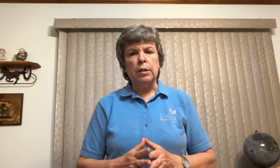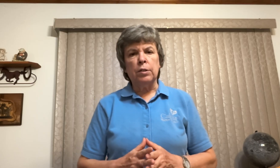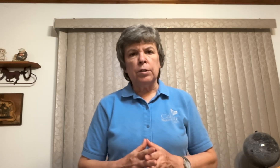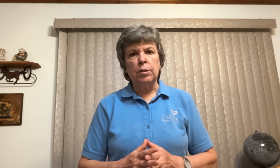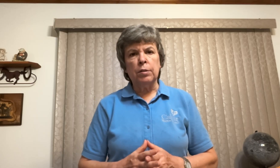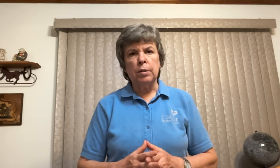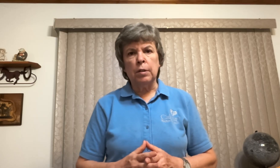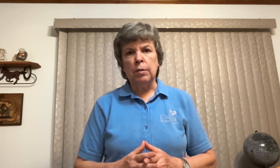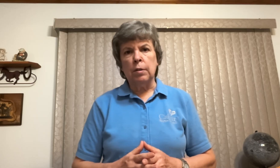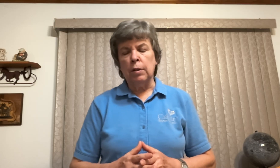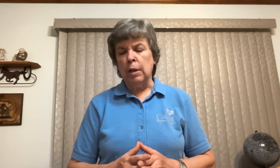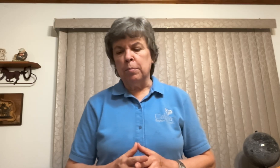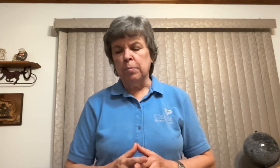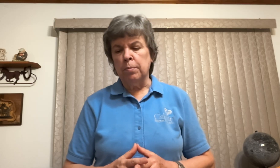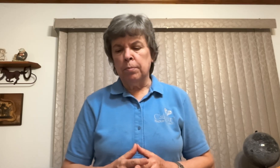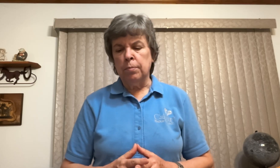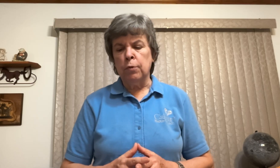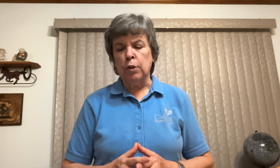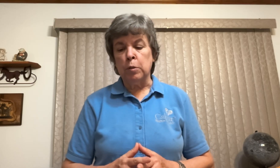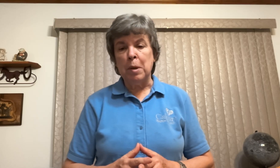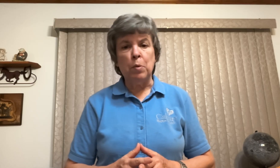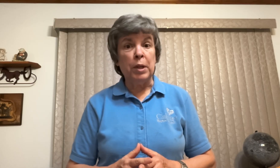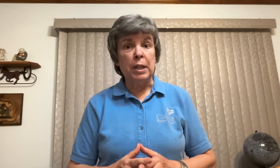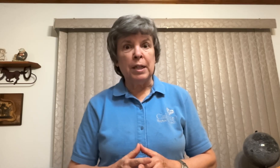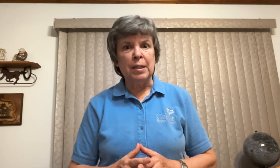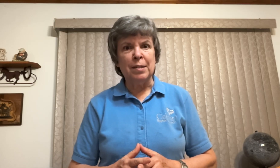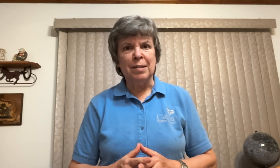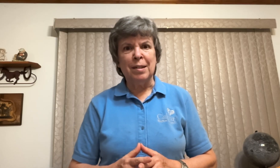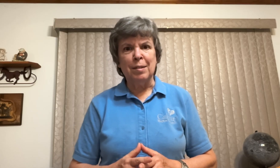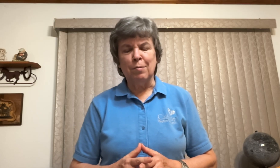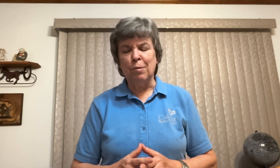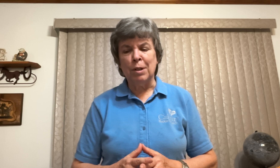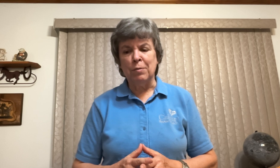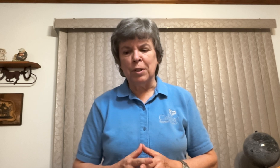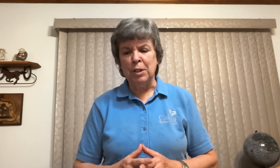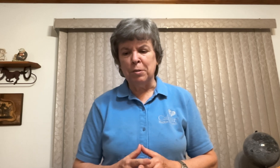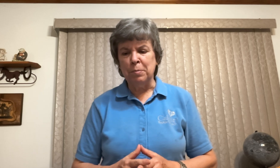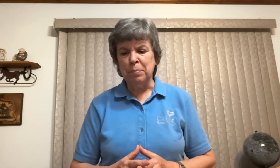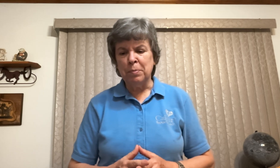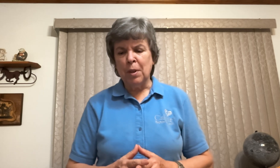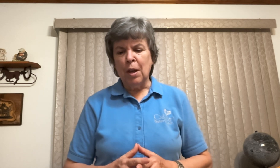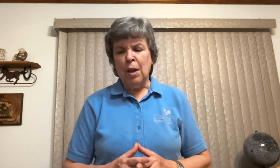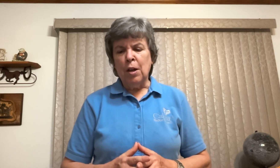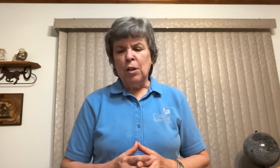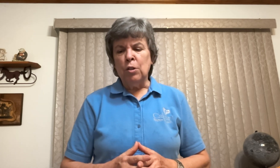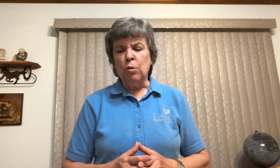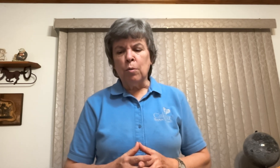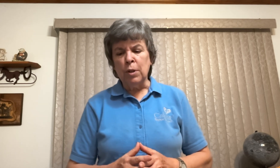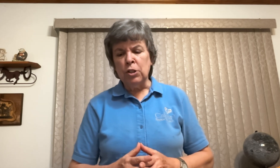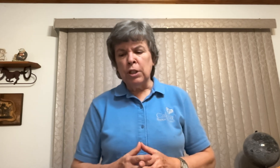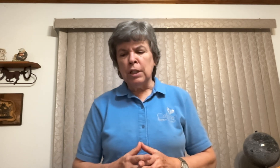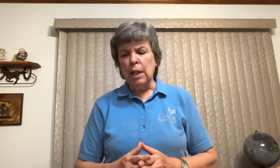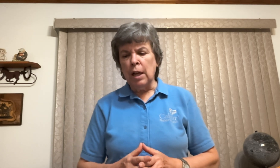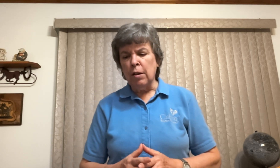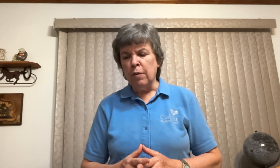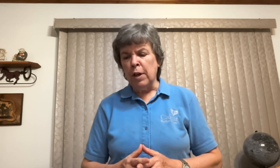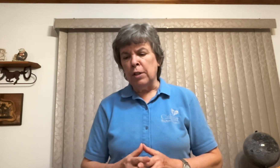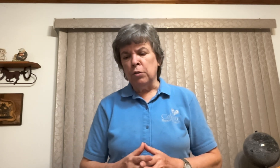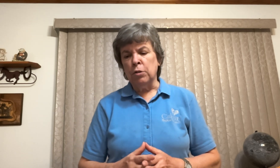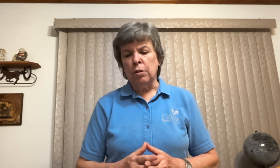next verse. Maybe we can get this done in one video. You're rich in love and you're slow